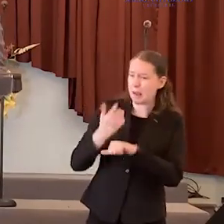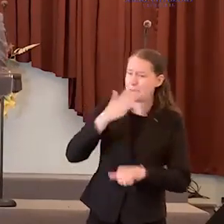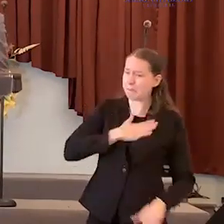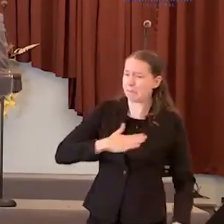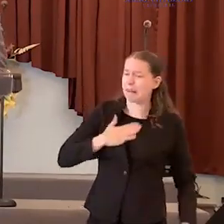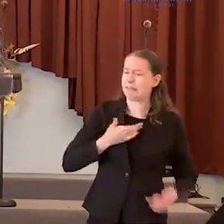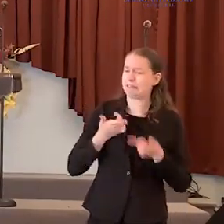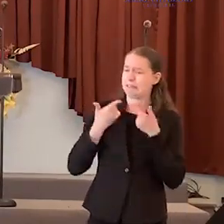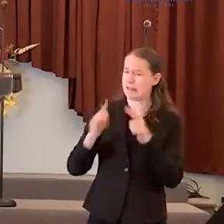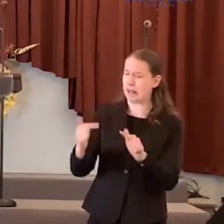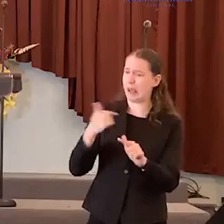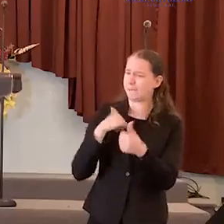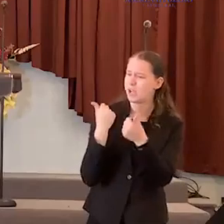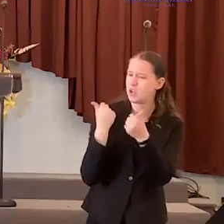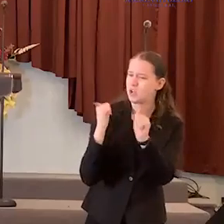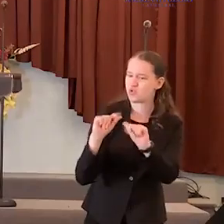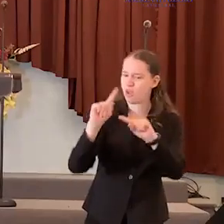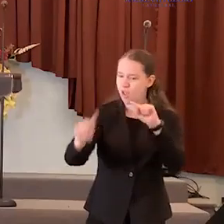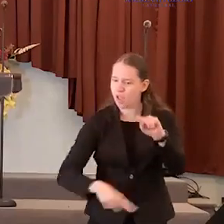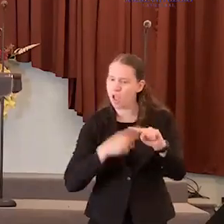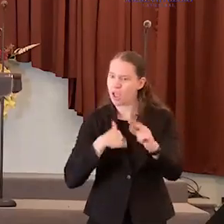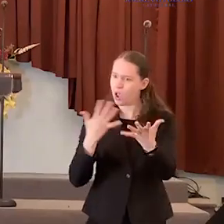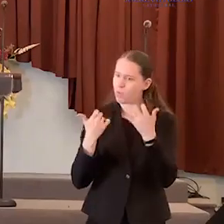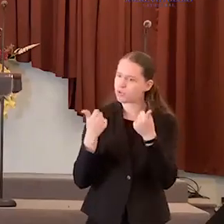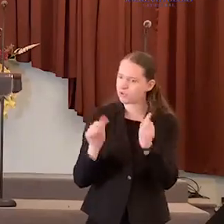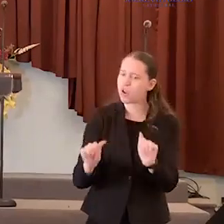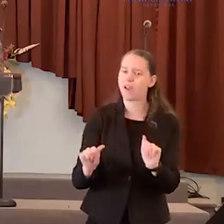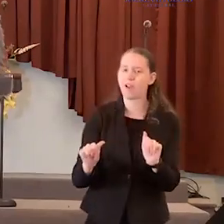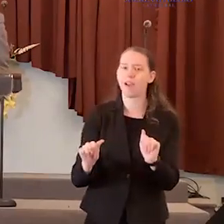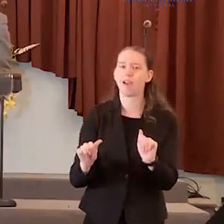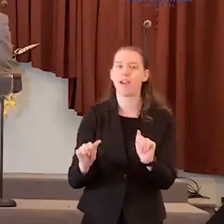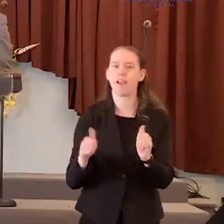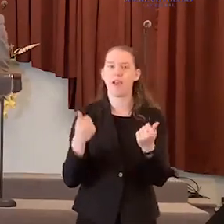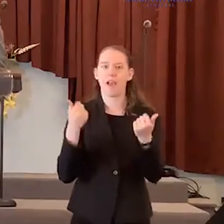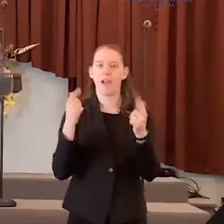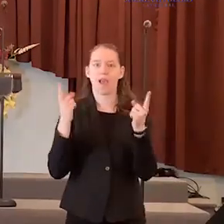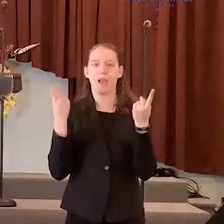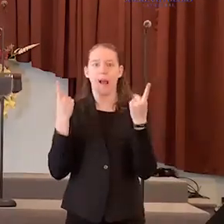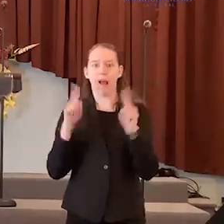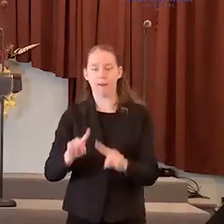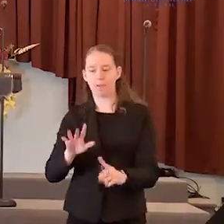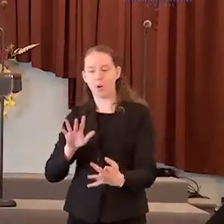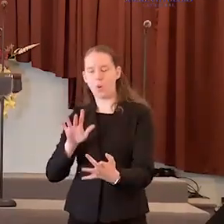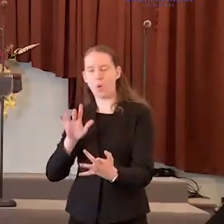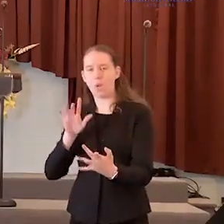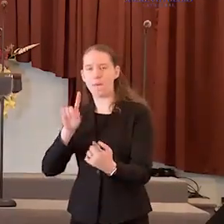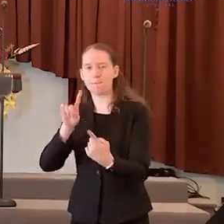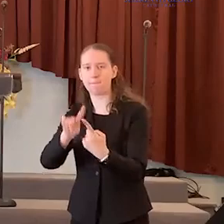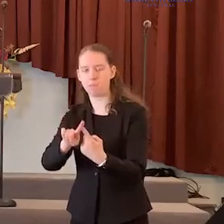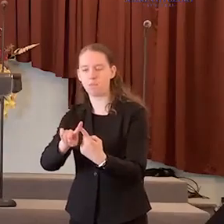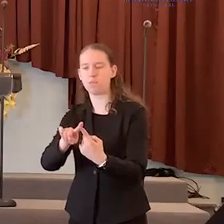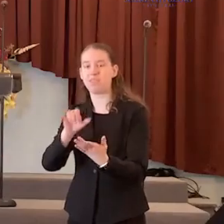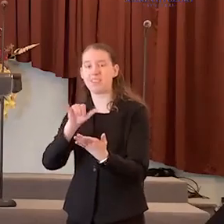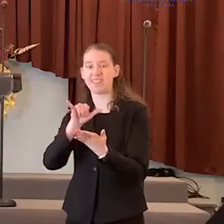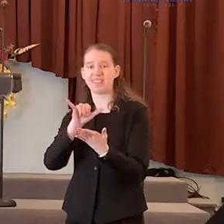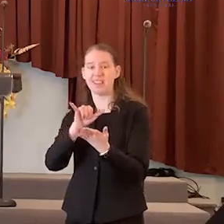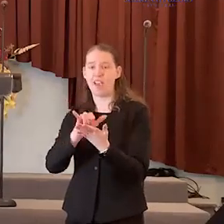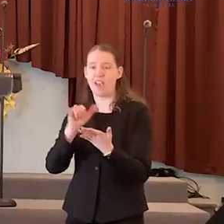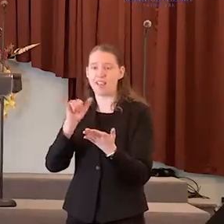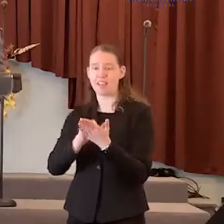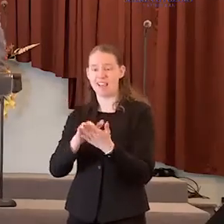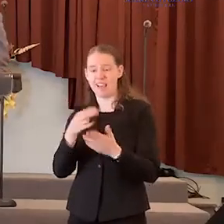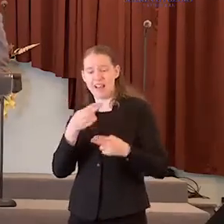"Please let me try this as well." But the minute she touched the spindle, the needle on